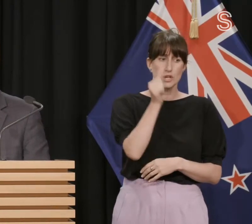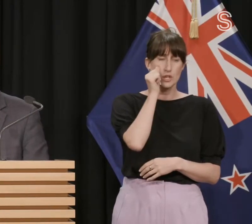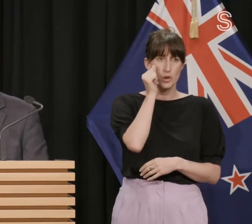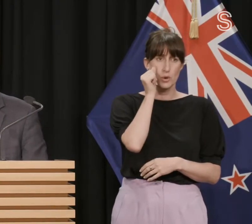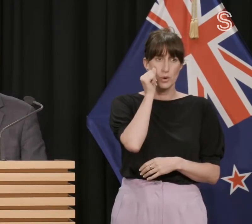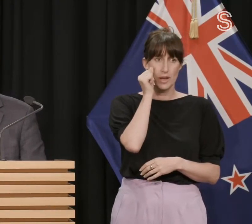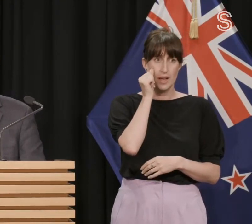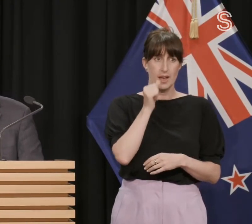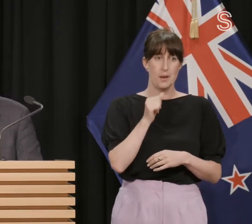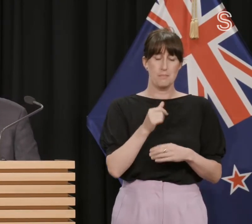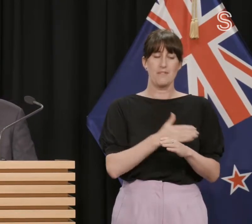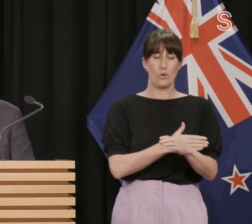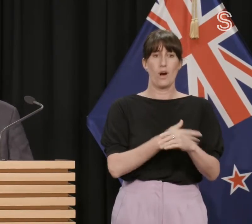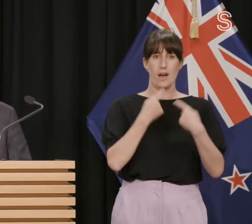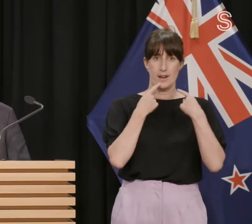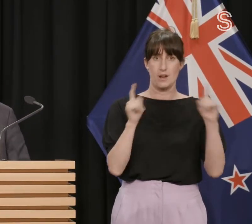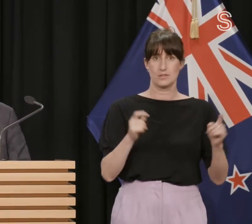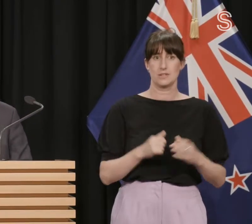announcement was made.